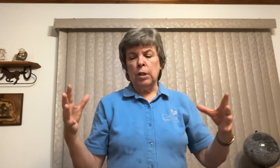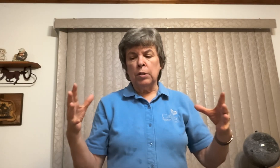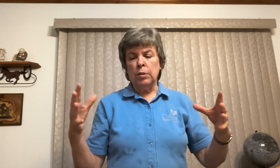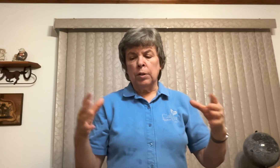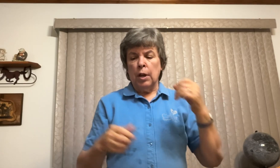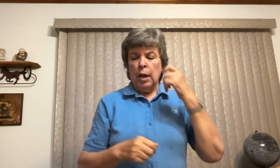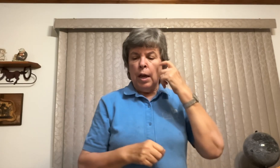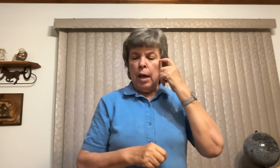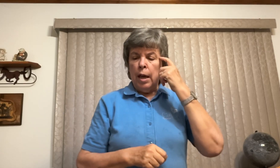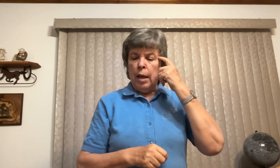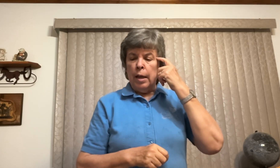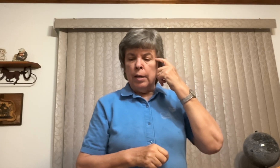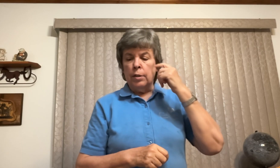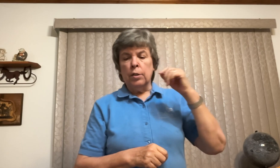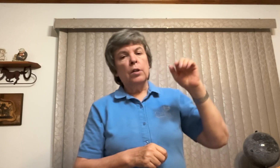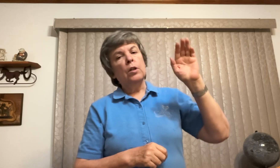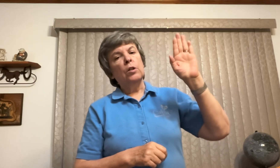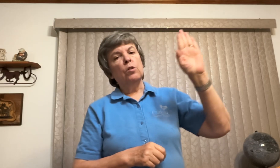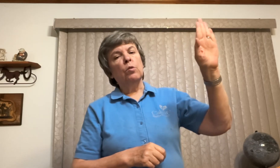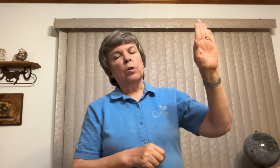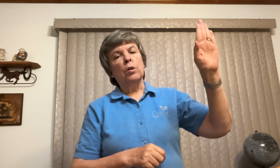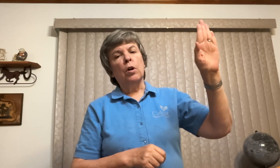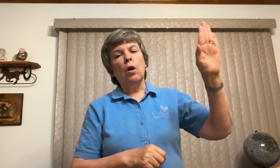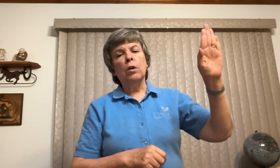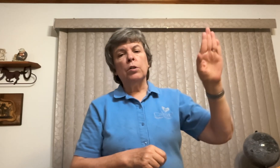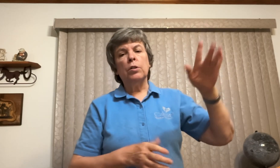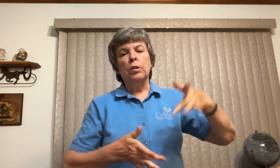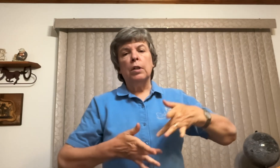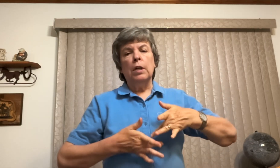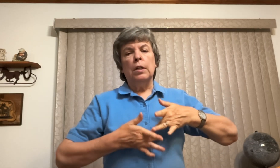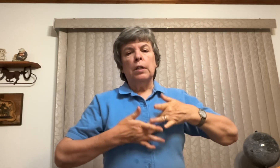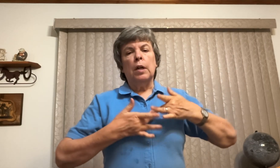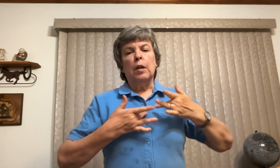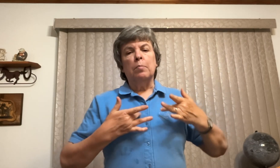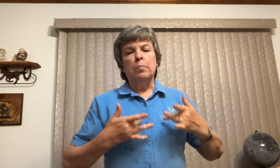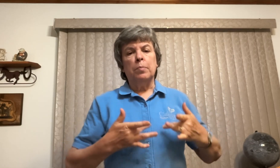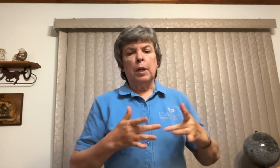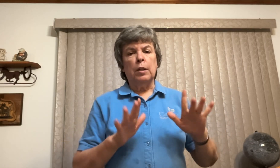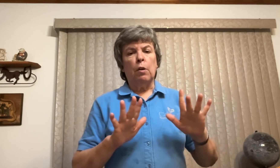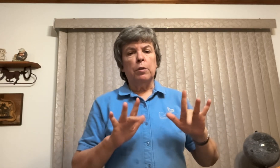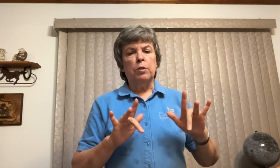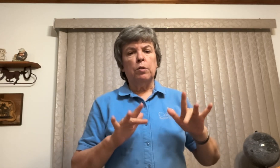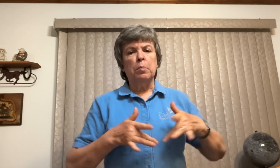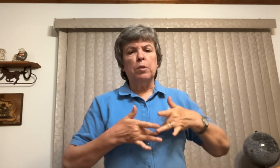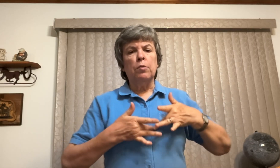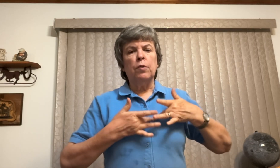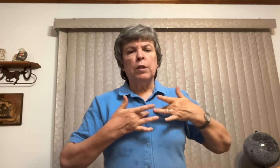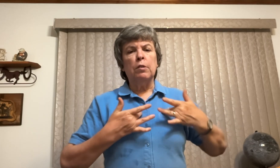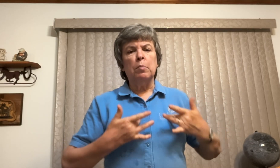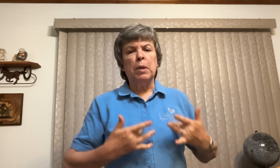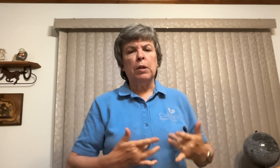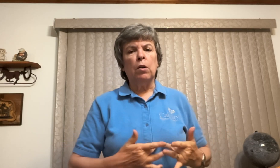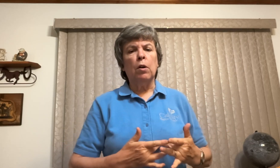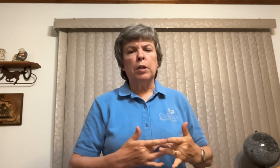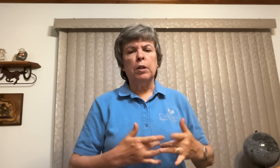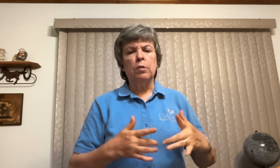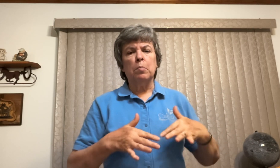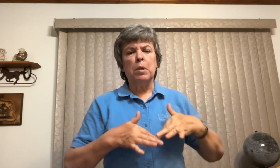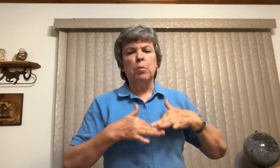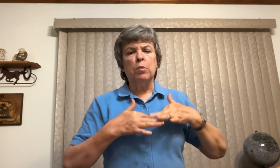sense. And your heart, I always do the middle finger and make a heart here. Some people